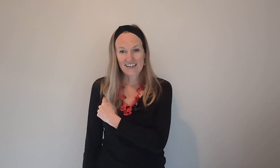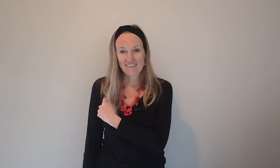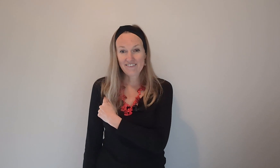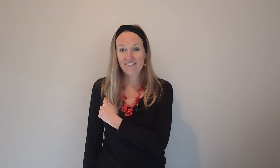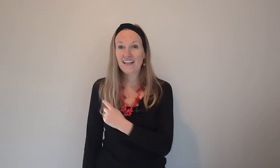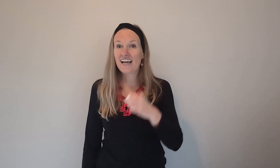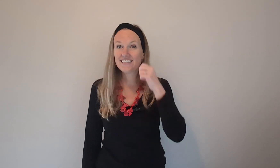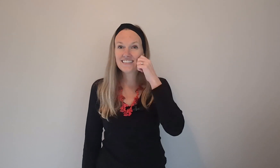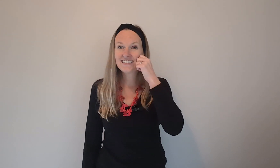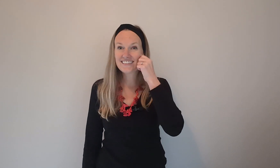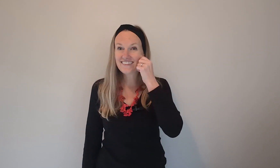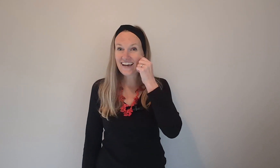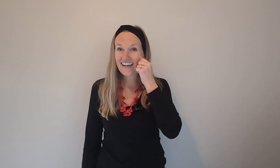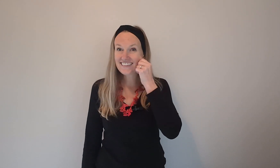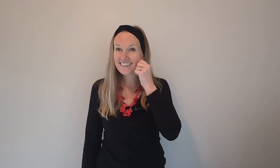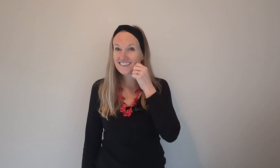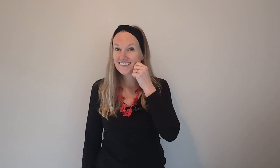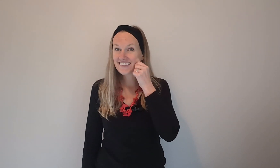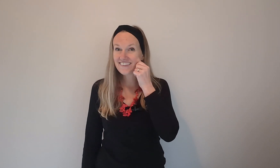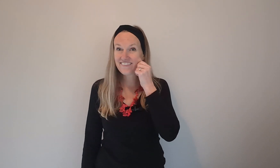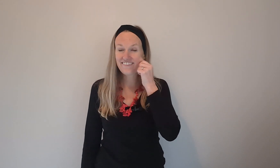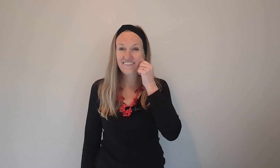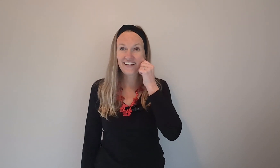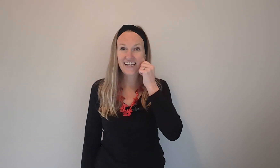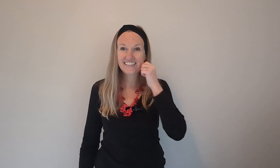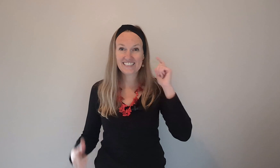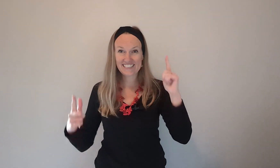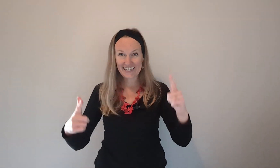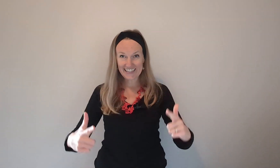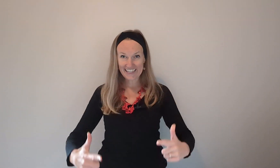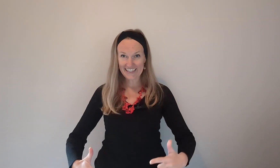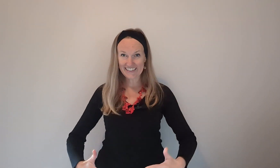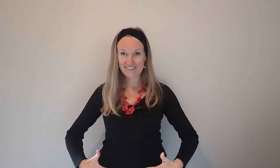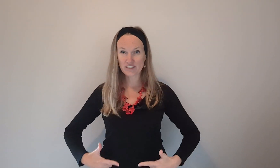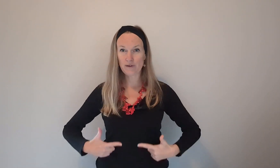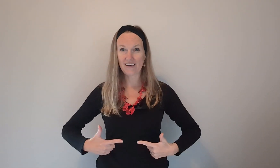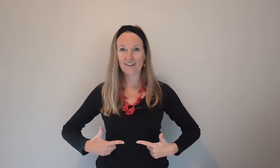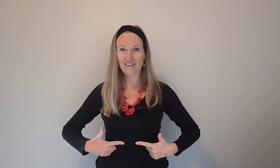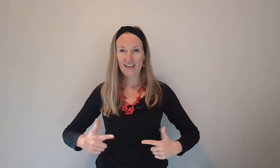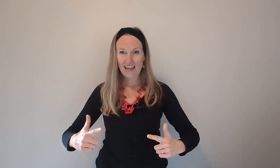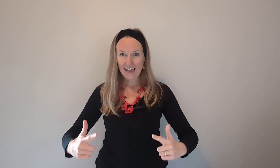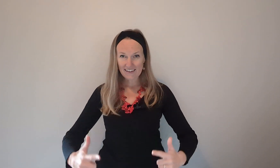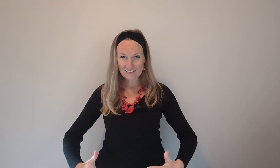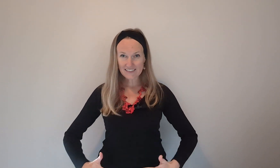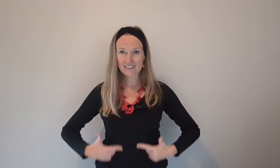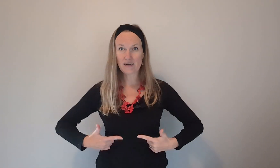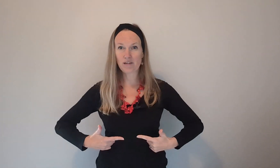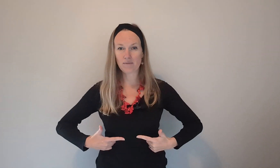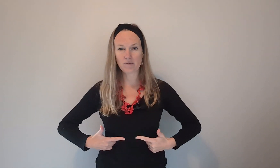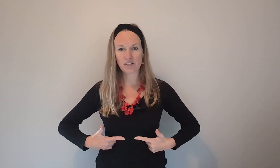In flesh, so that. In flesh, to live, to dwell. L's at your stomach coming up to